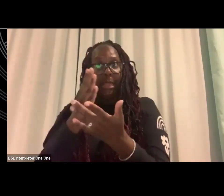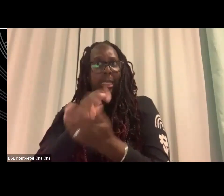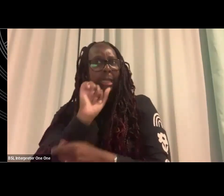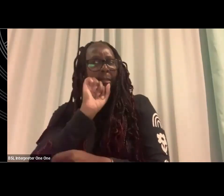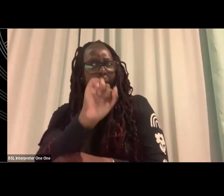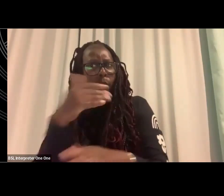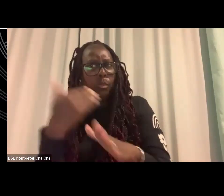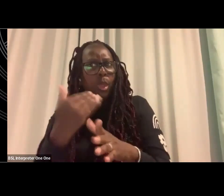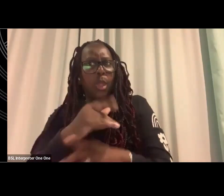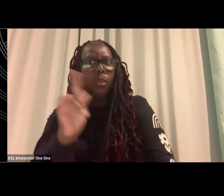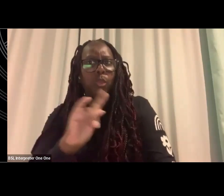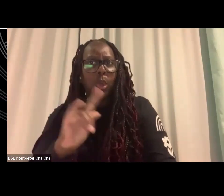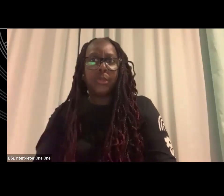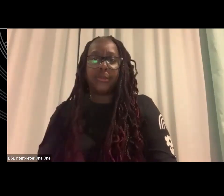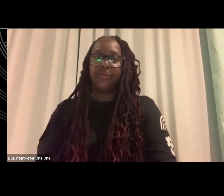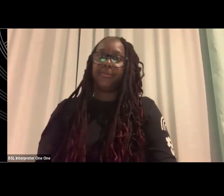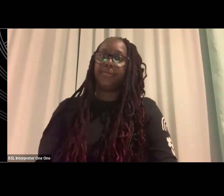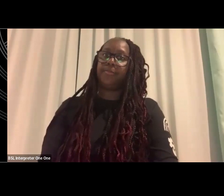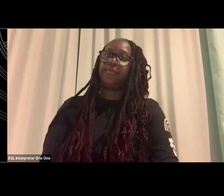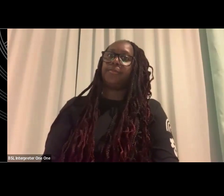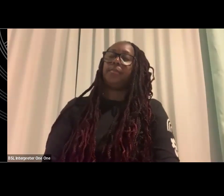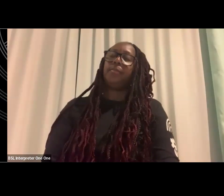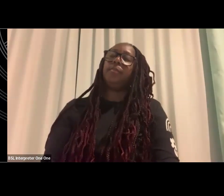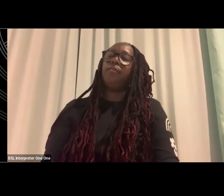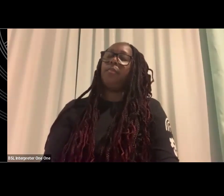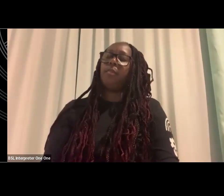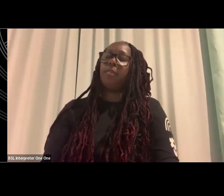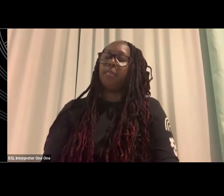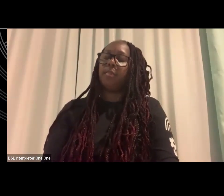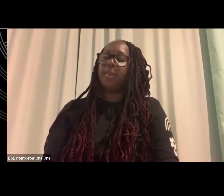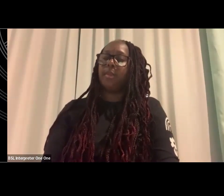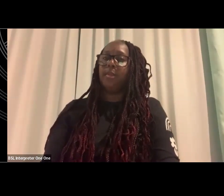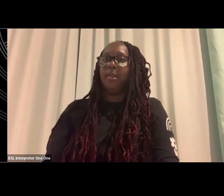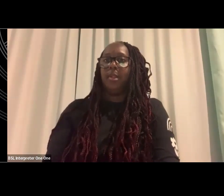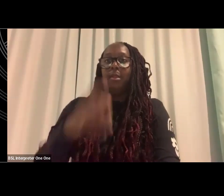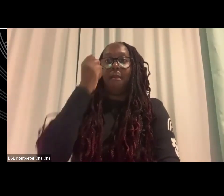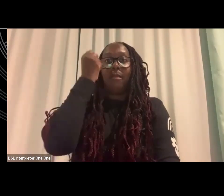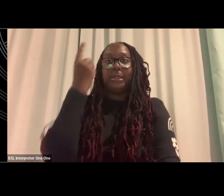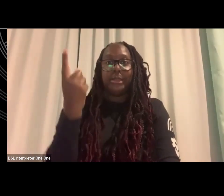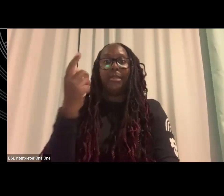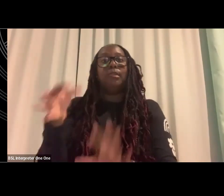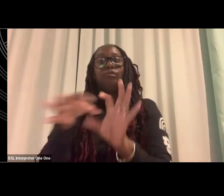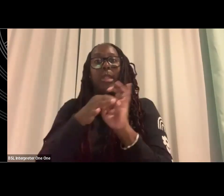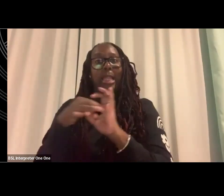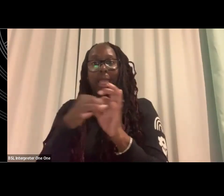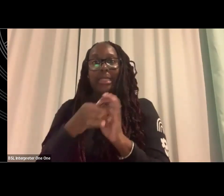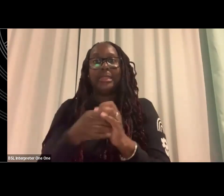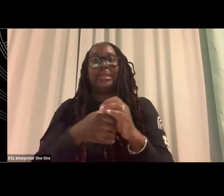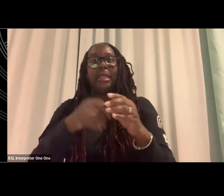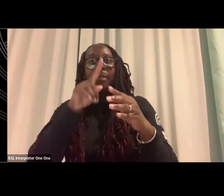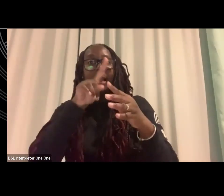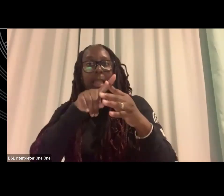has done is given us a way of understanding the interrelationship between layers of